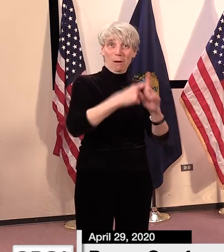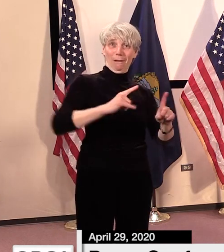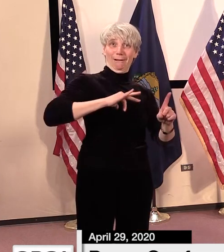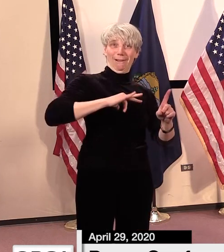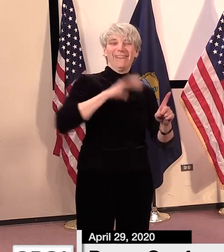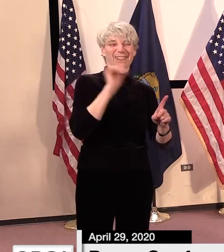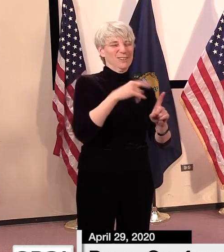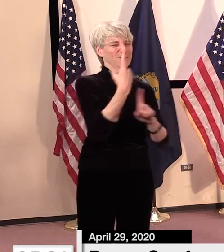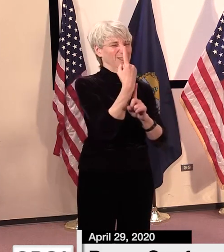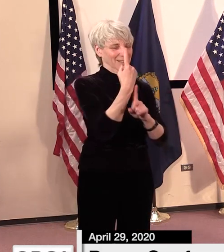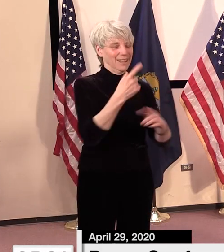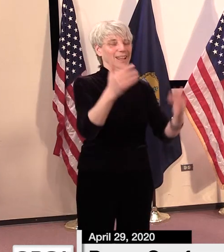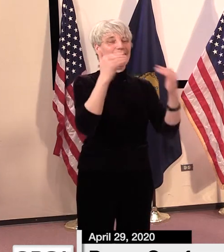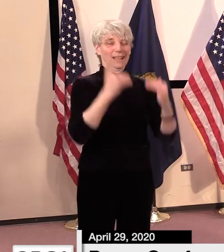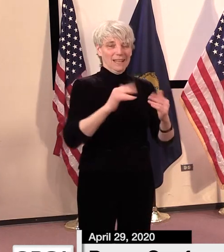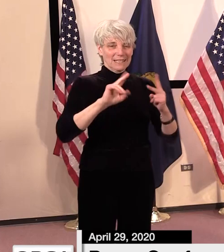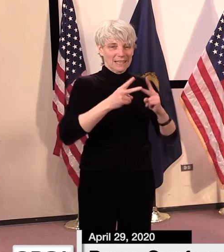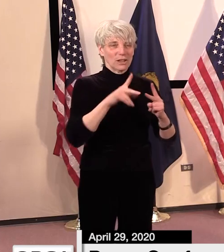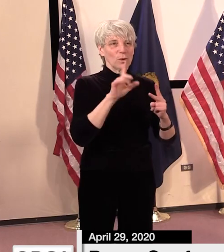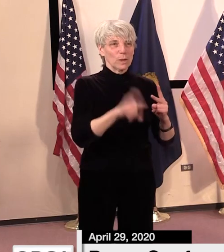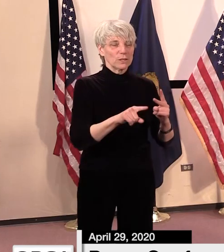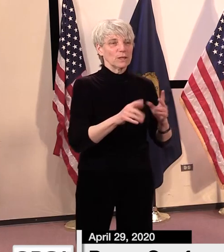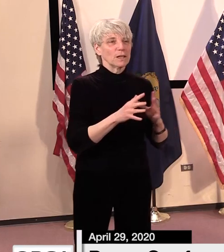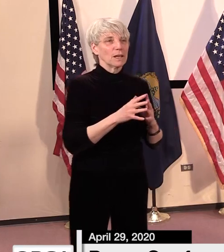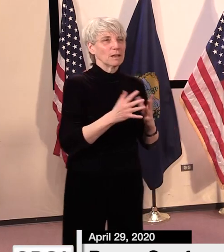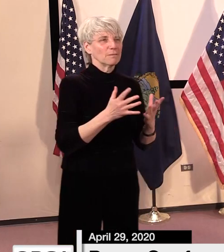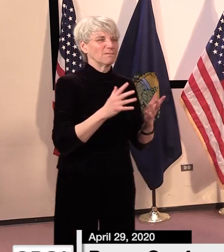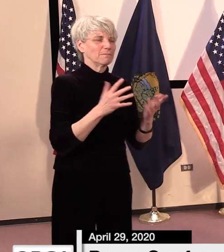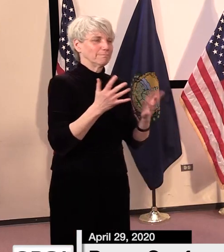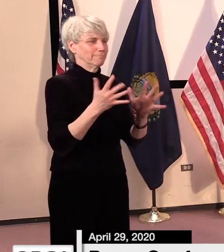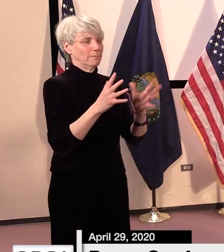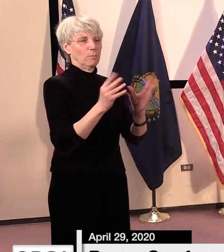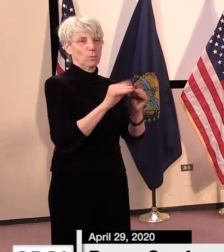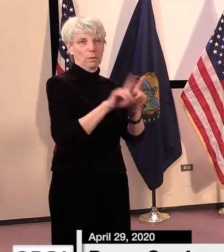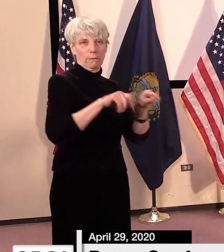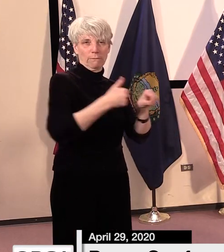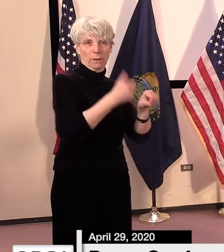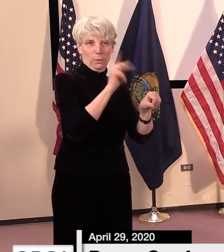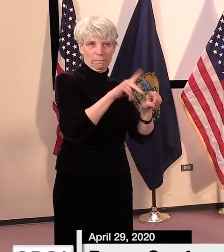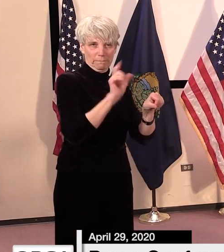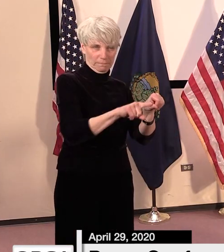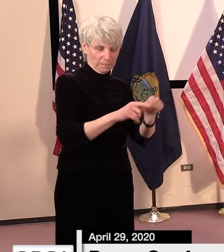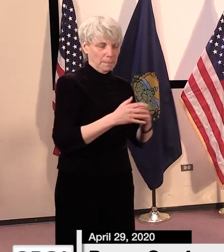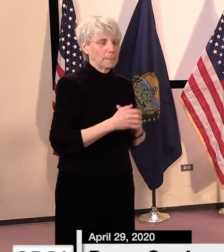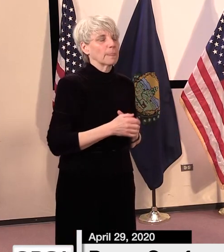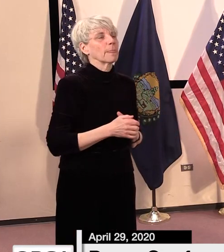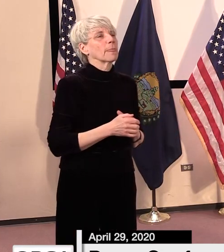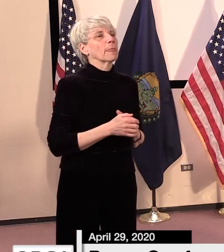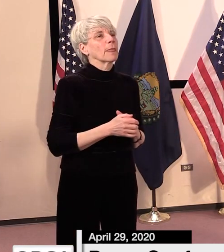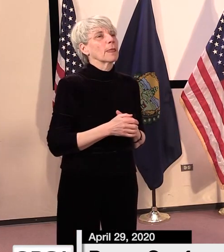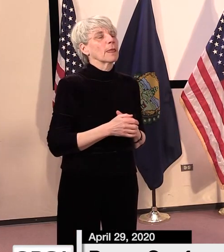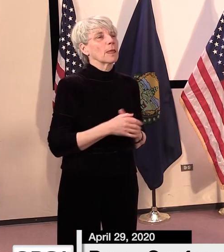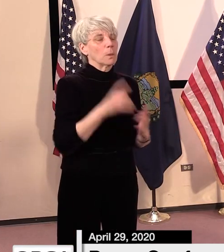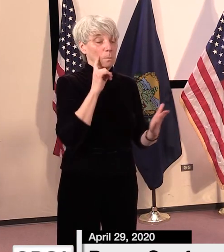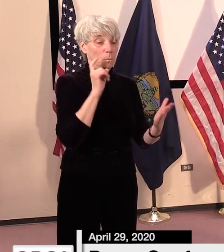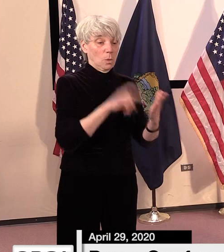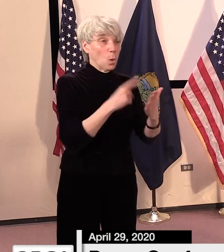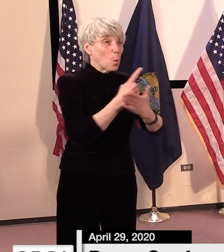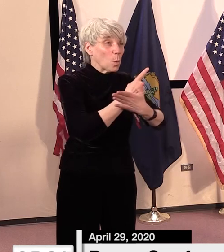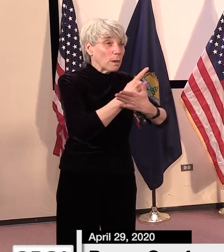I also noticed that there hasn't been, I mean, it's kind of a follow-up. I have two questions. There hasn't been a fatality for a